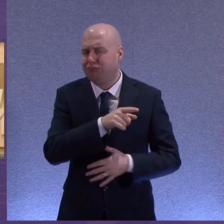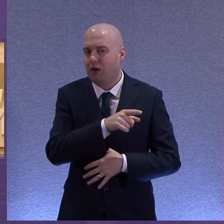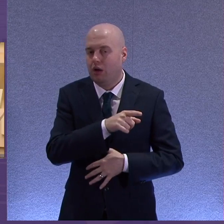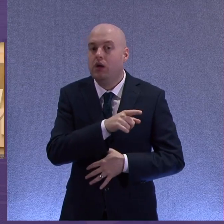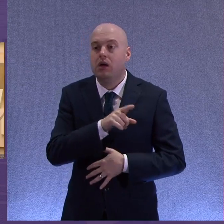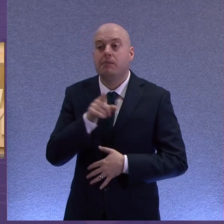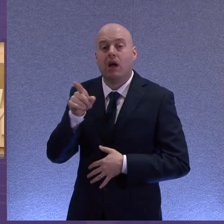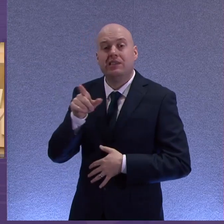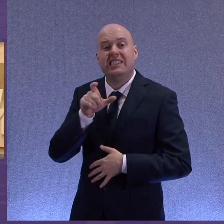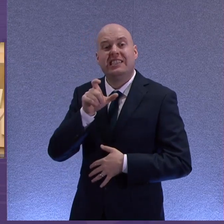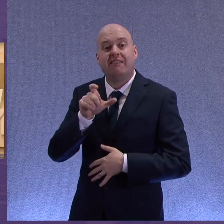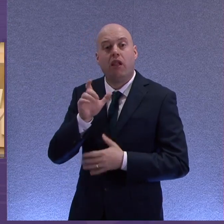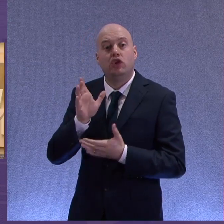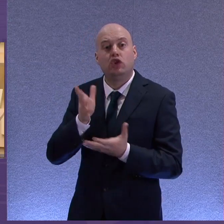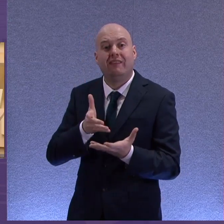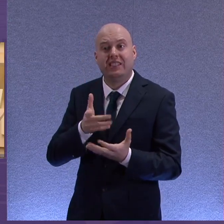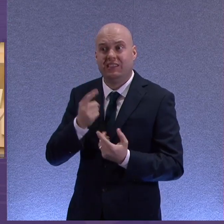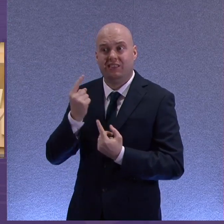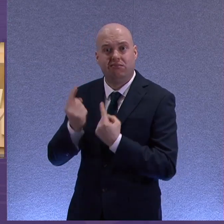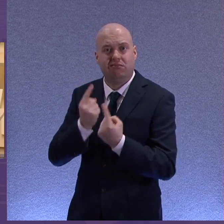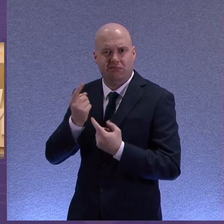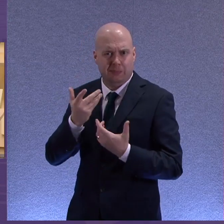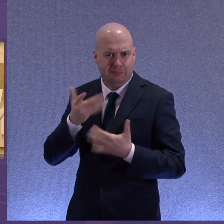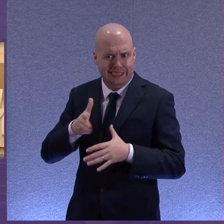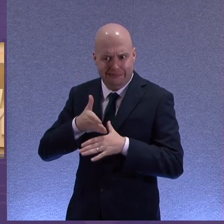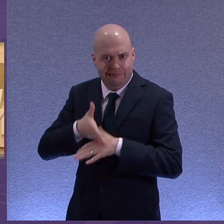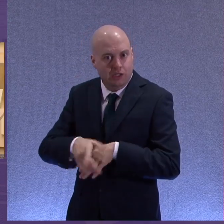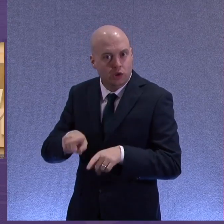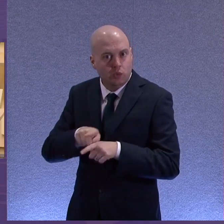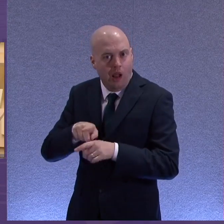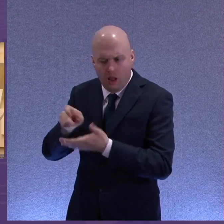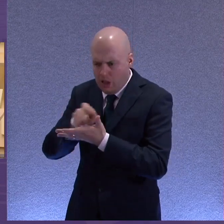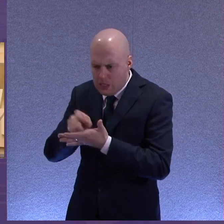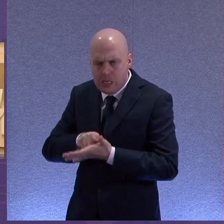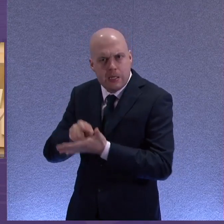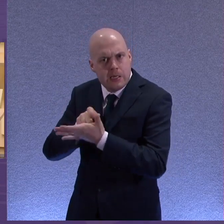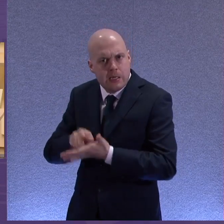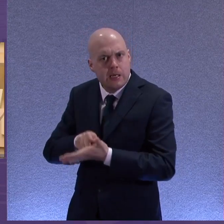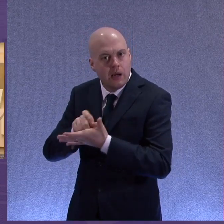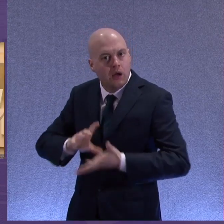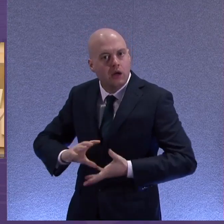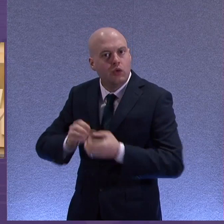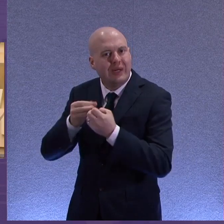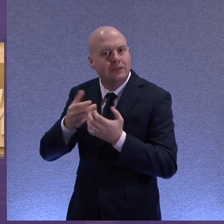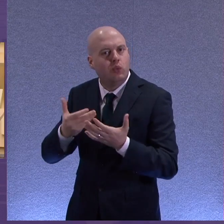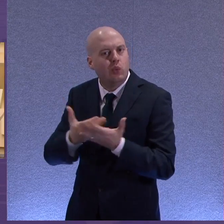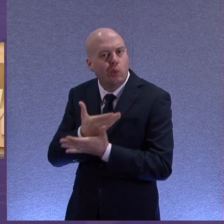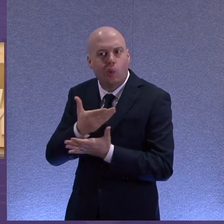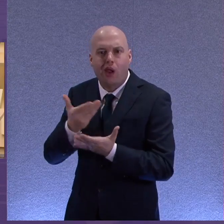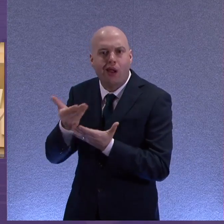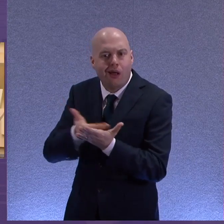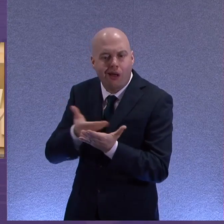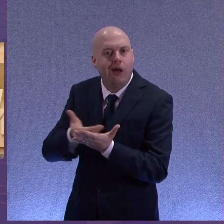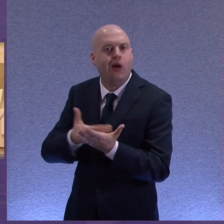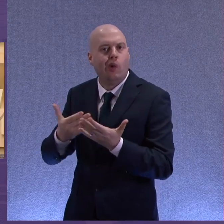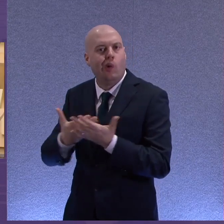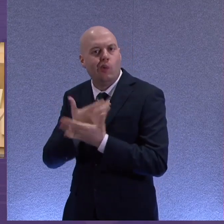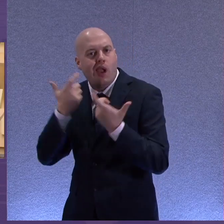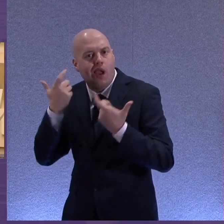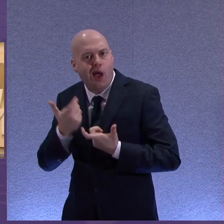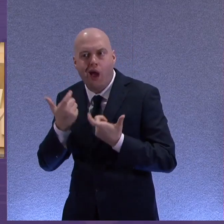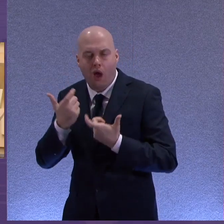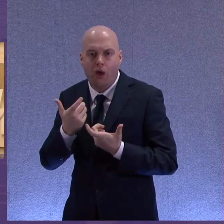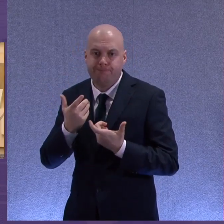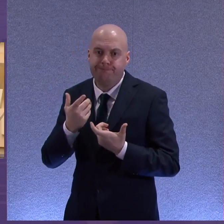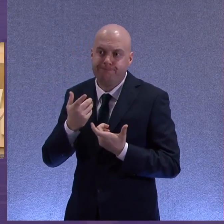and are doing a very good job with that. And the burdens and the challenges that they will face in the weeks to come are considerable too. And the